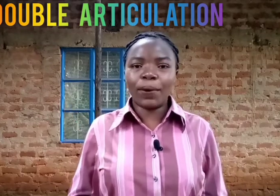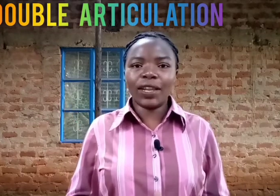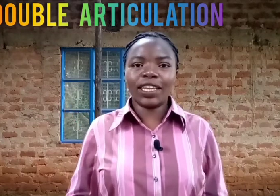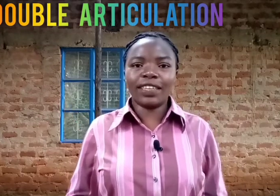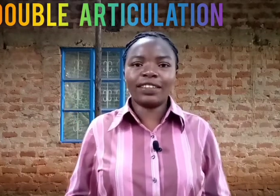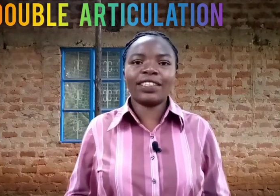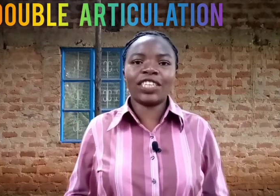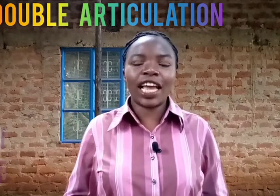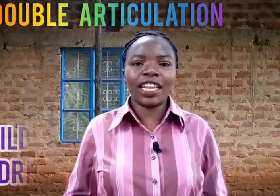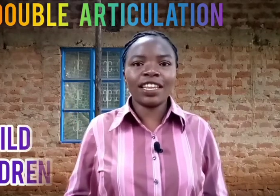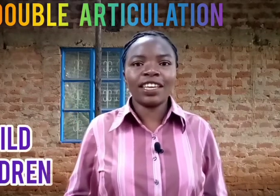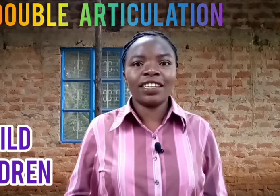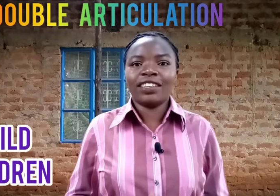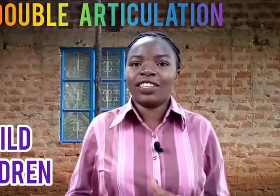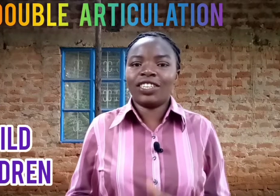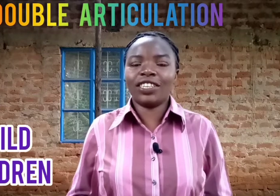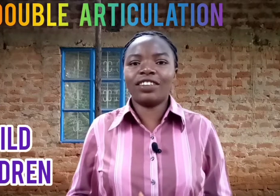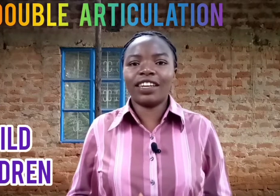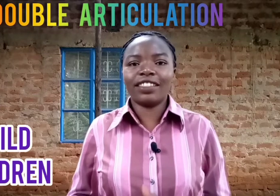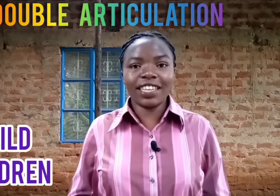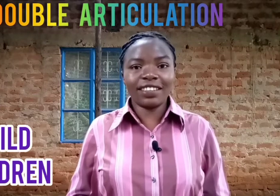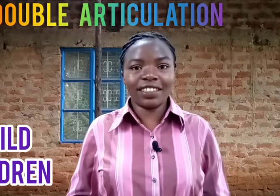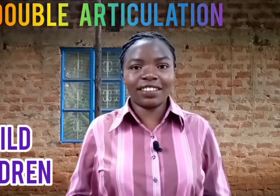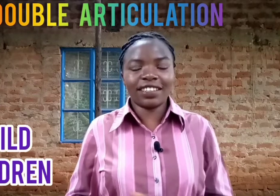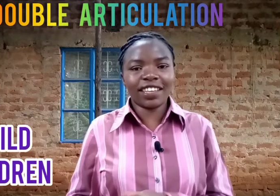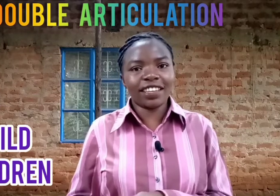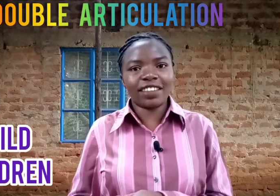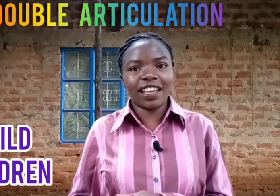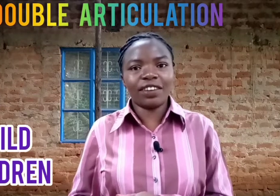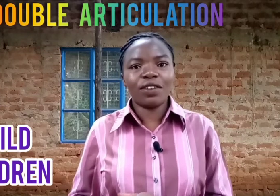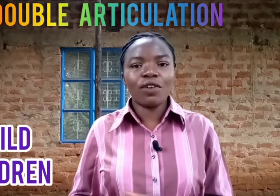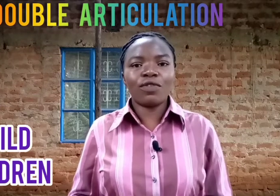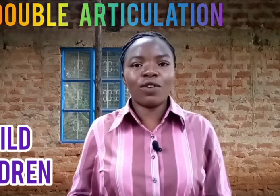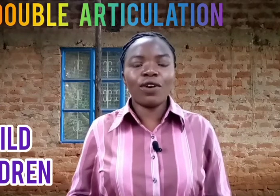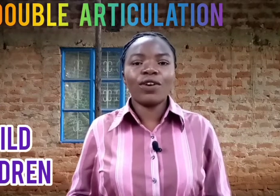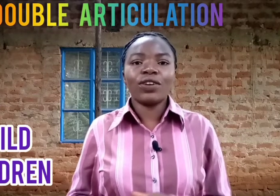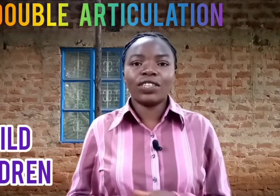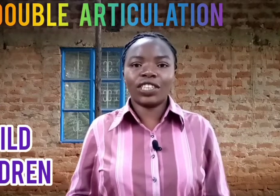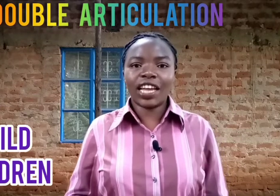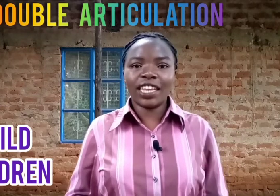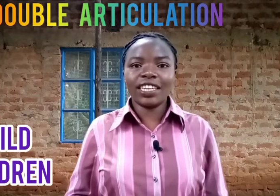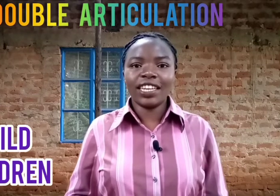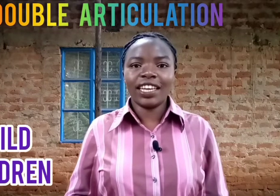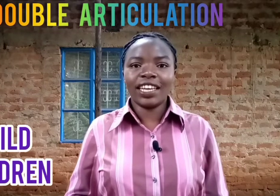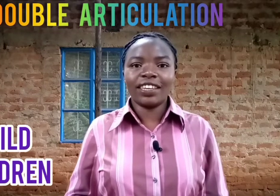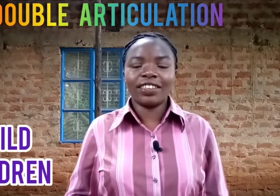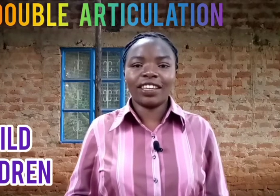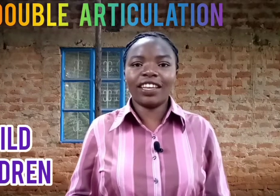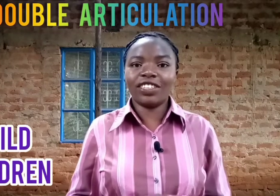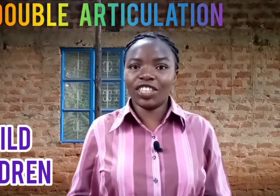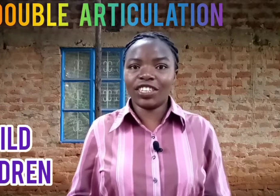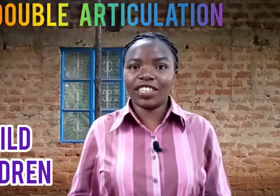is child, children. This is the second sign for child and children.